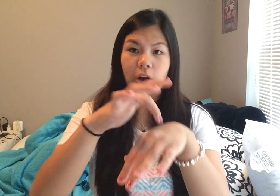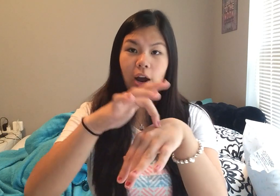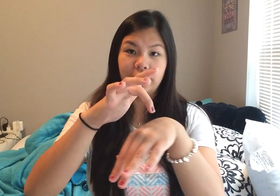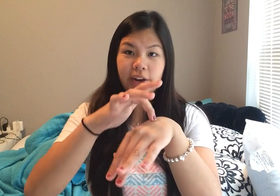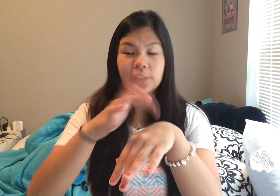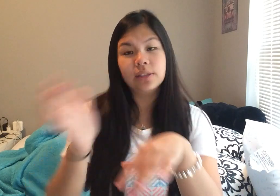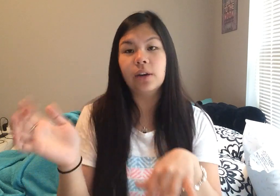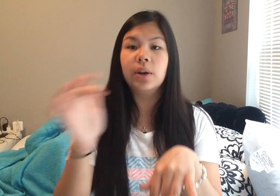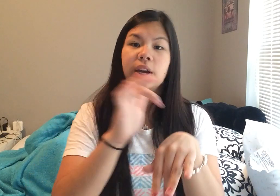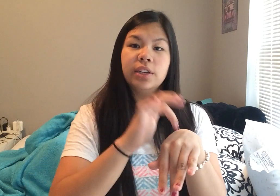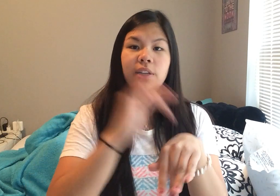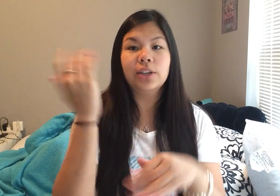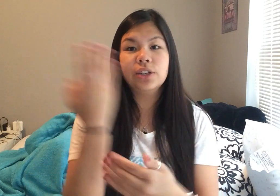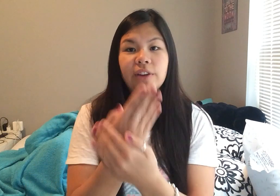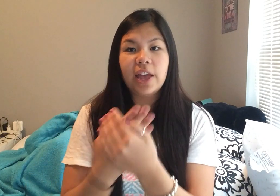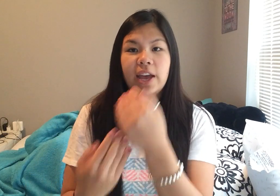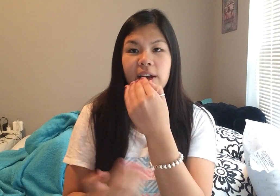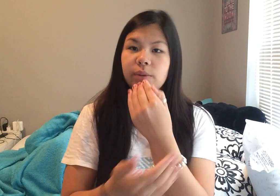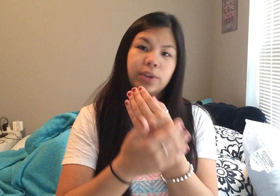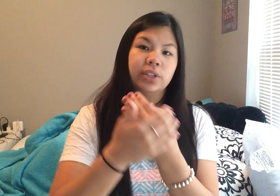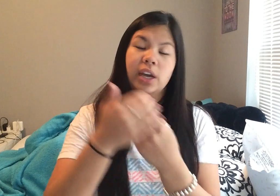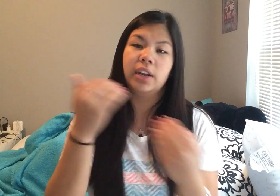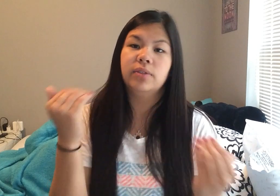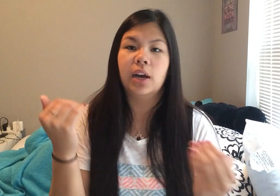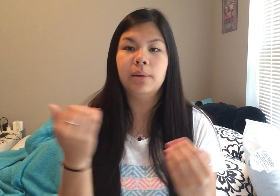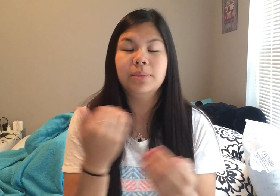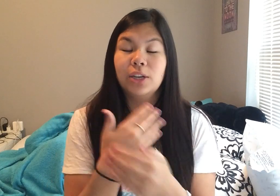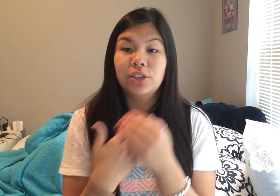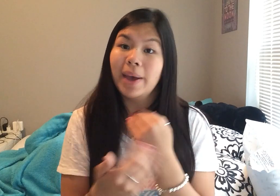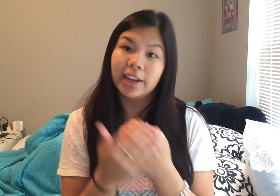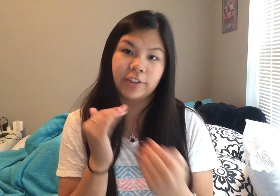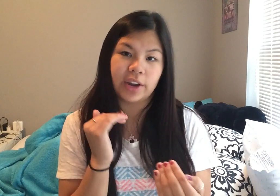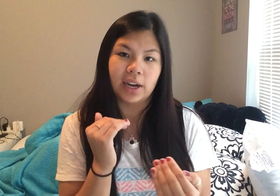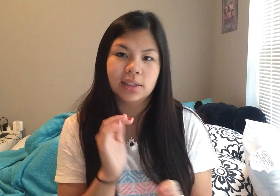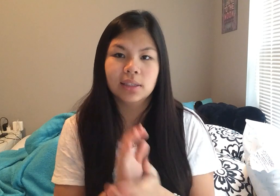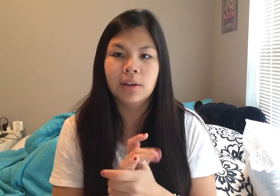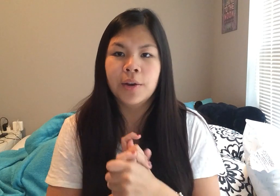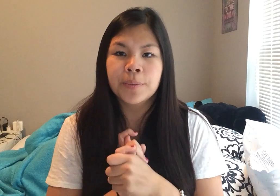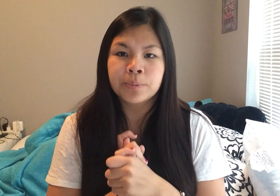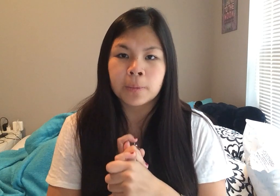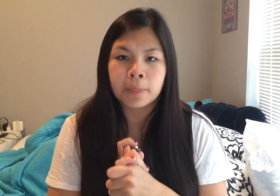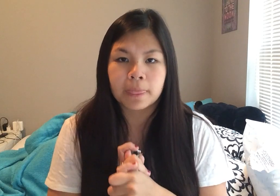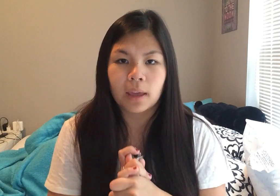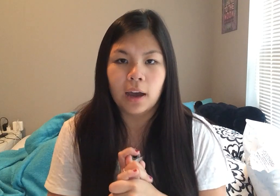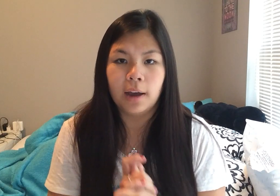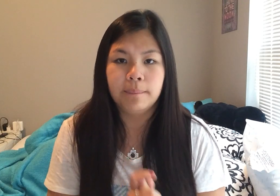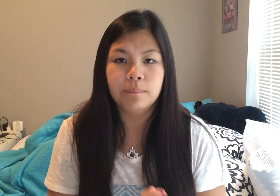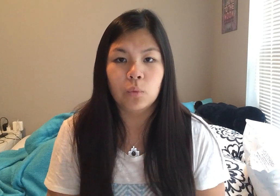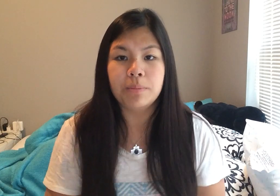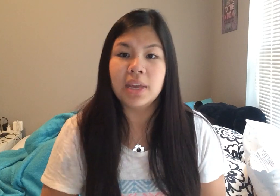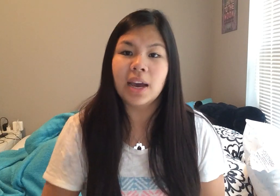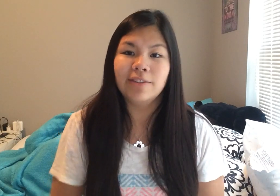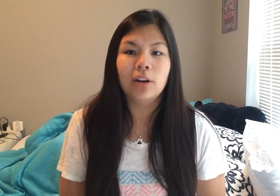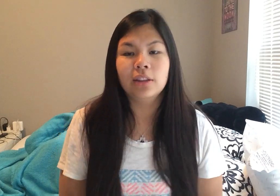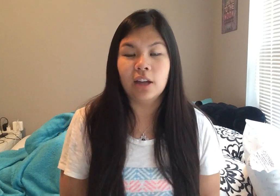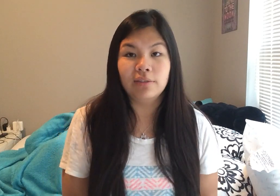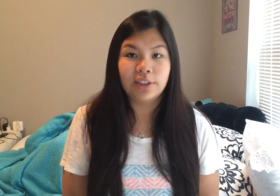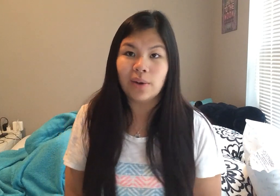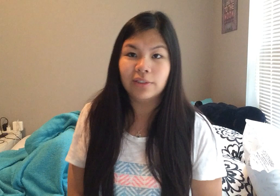on your hand. So touch of a hand where you just kind of touch the back of your hands. Well, me, I fall in love with you every